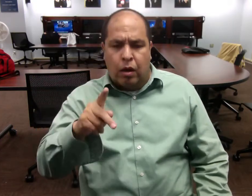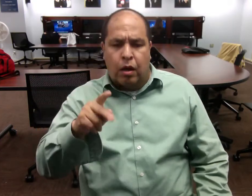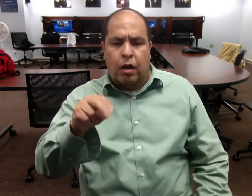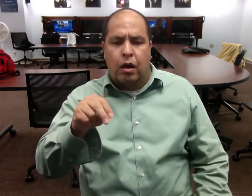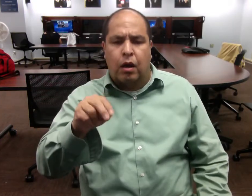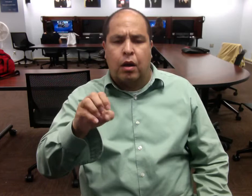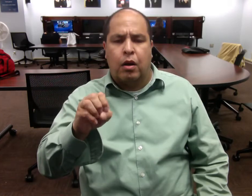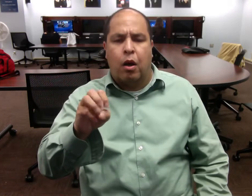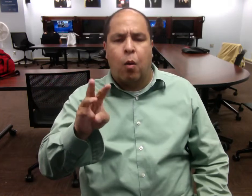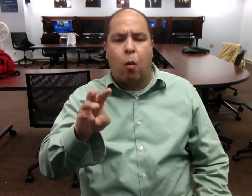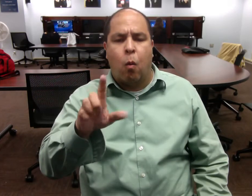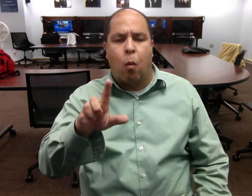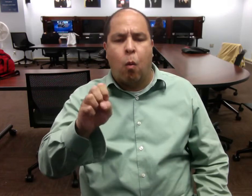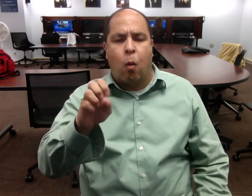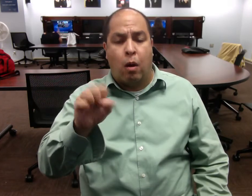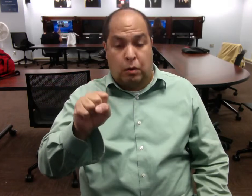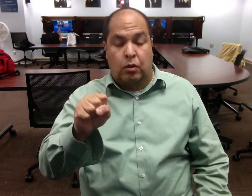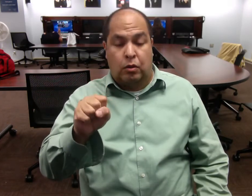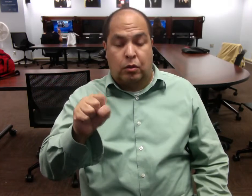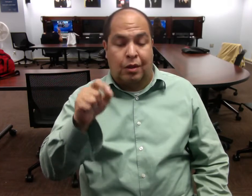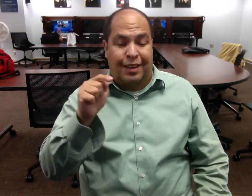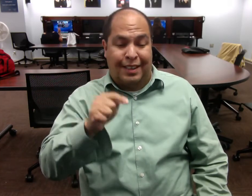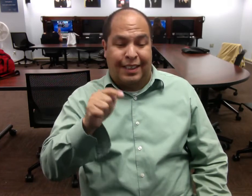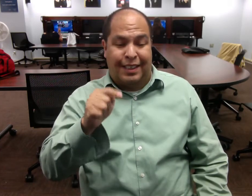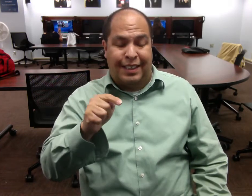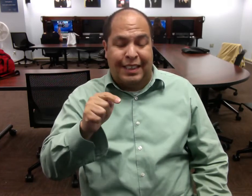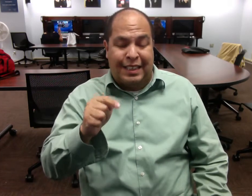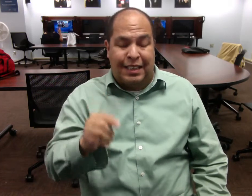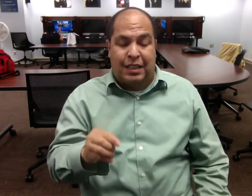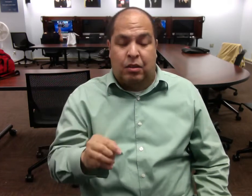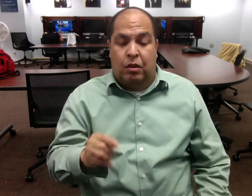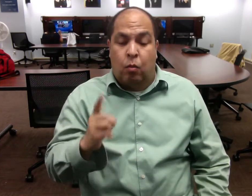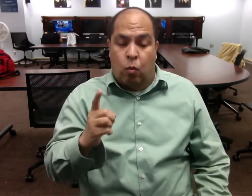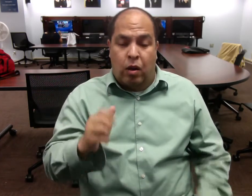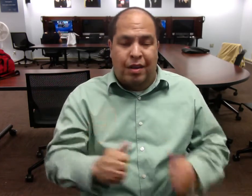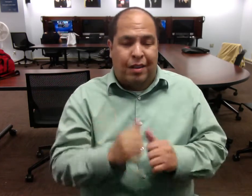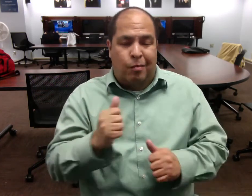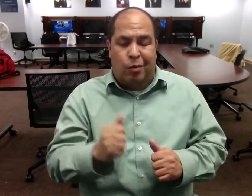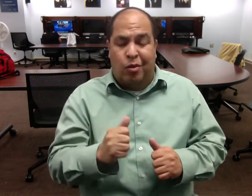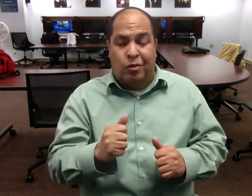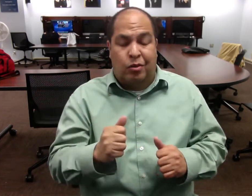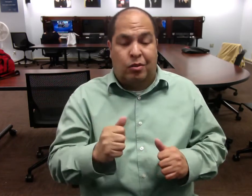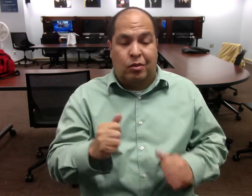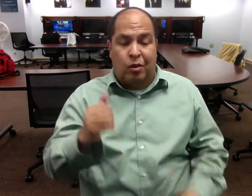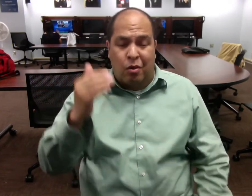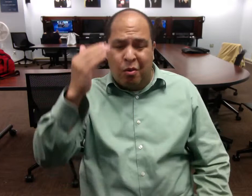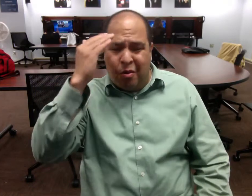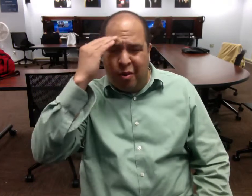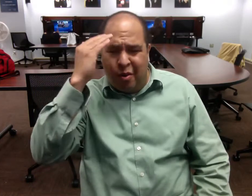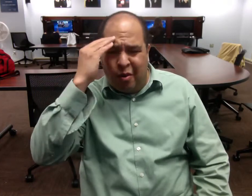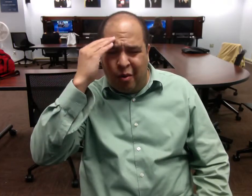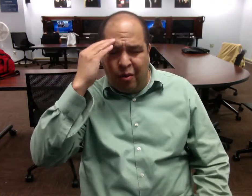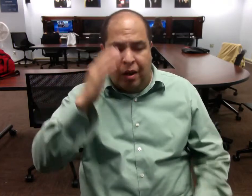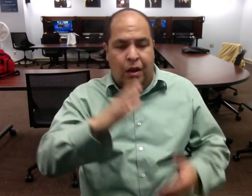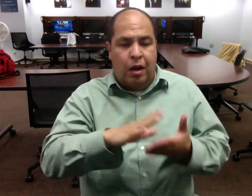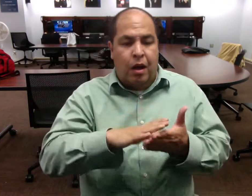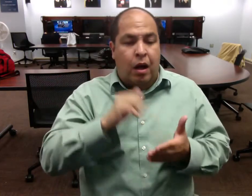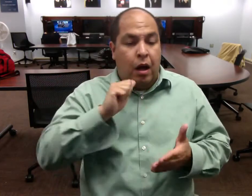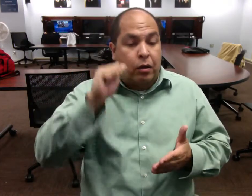He is one of the most well-known adult learning theorists. In fact, he is